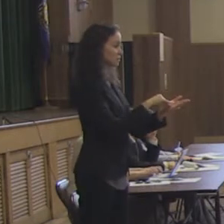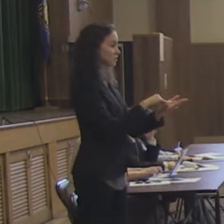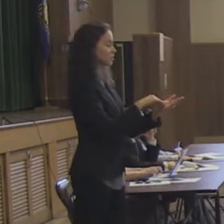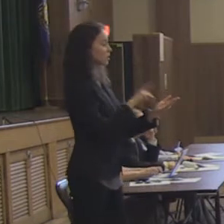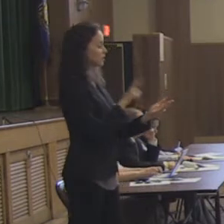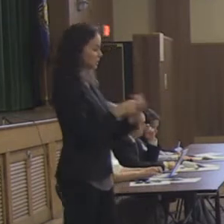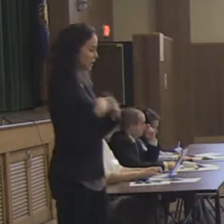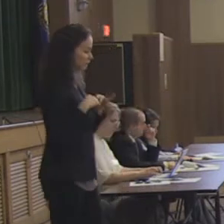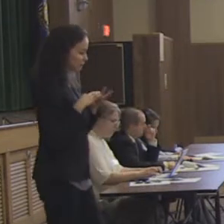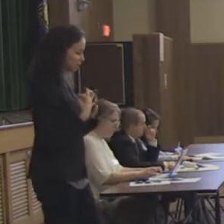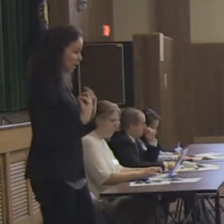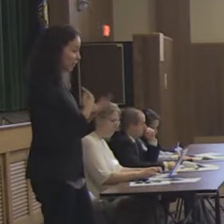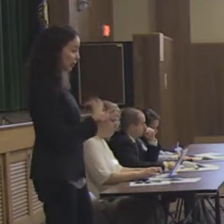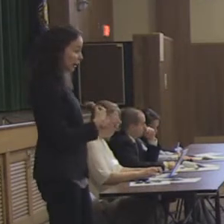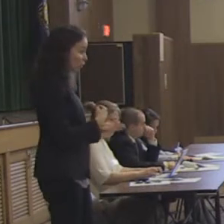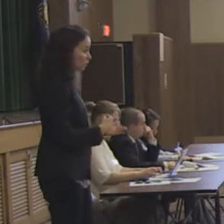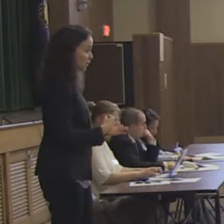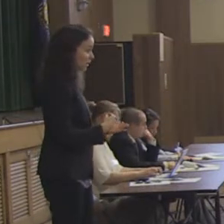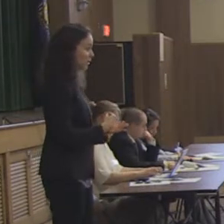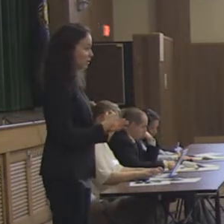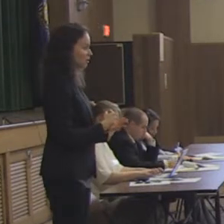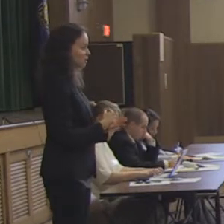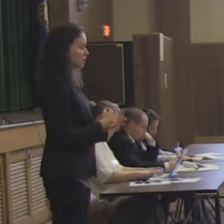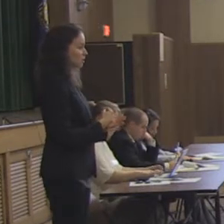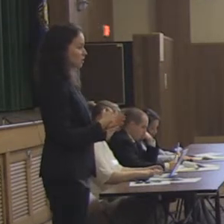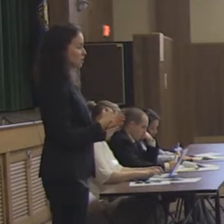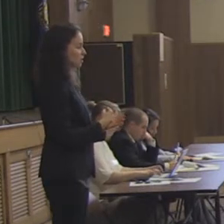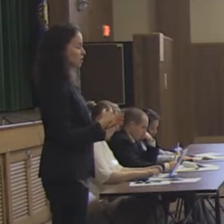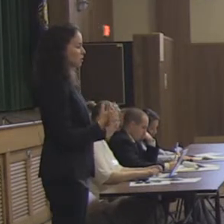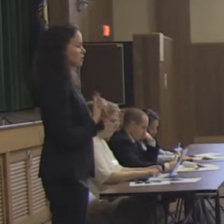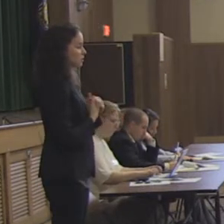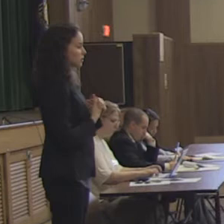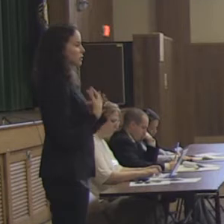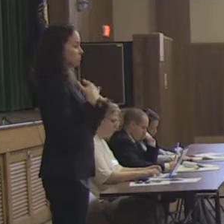family support, a family therapy background also.